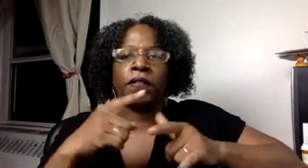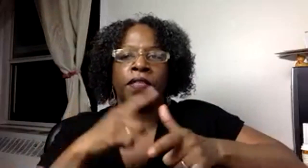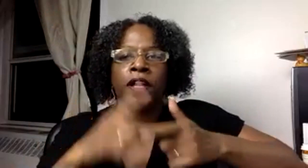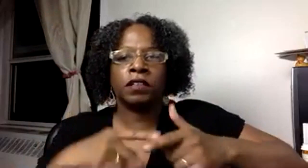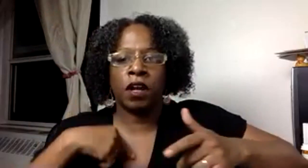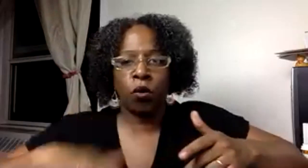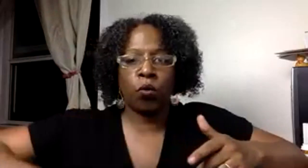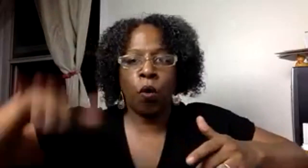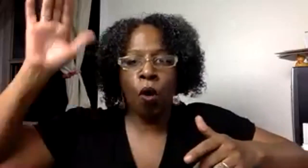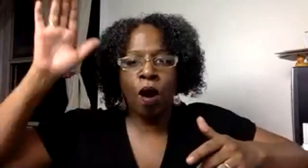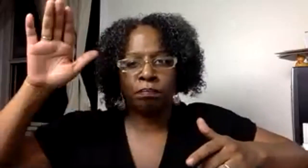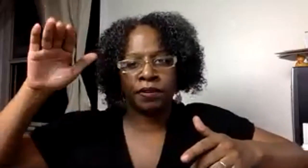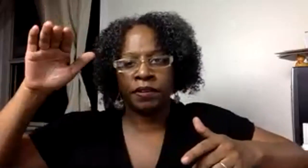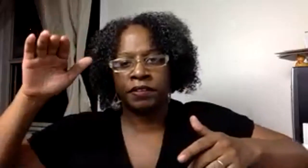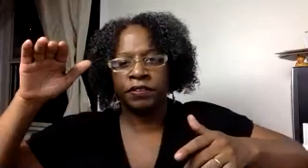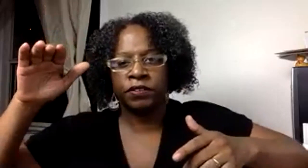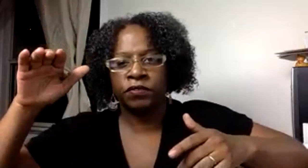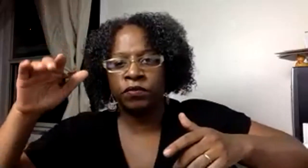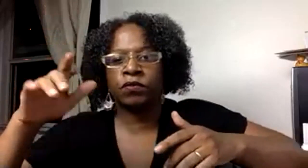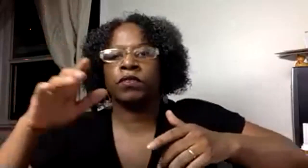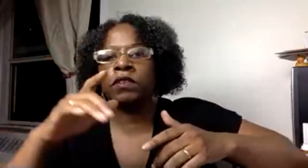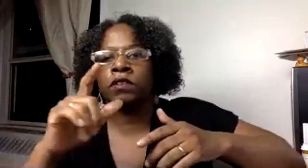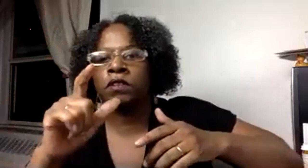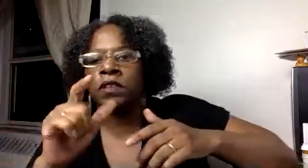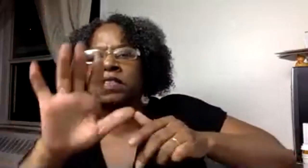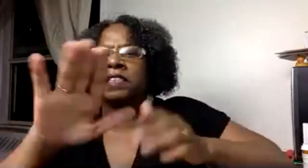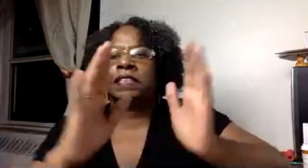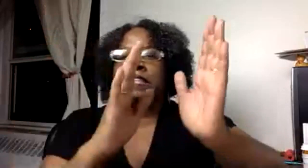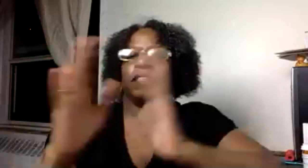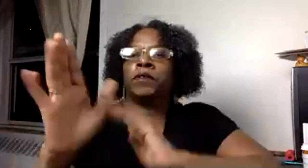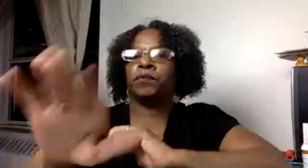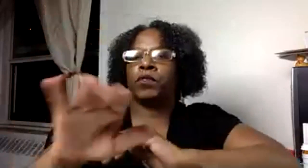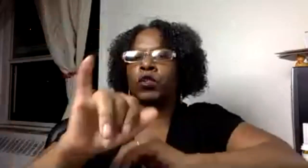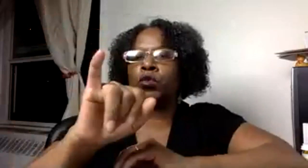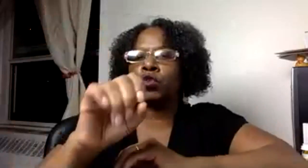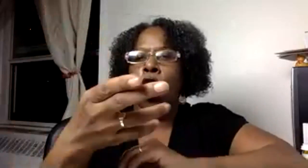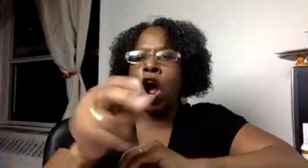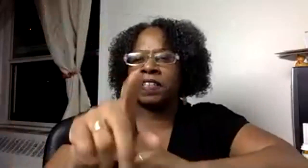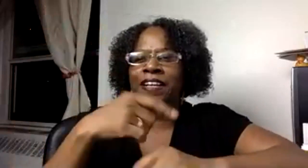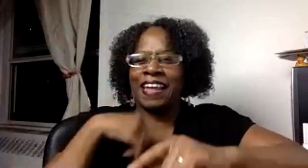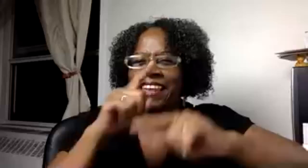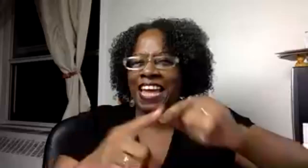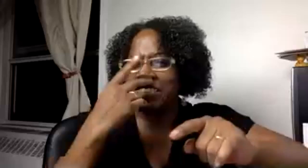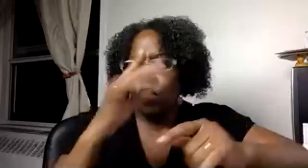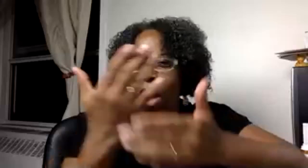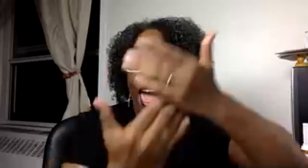person. And then also, well, mind you, I grew up as a deafblind. And Marcelette